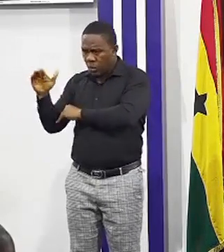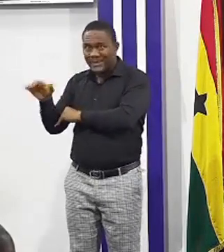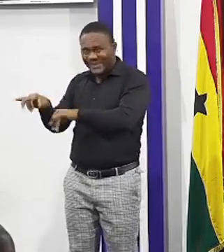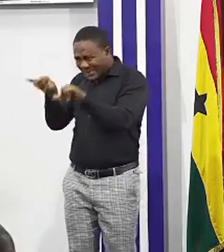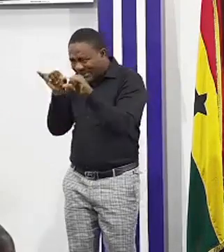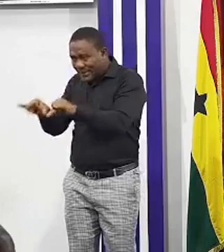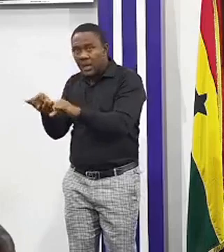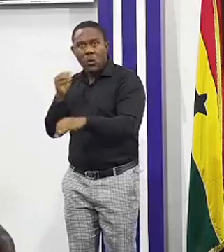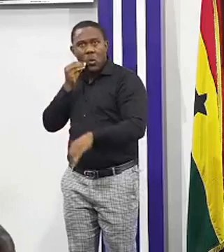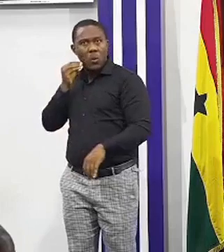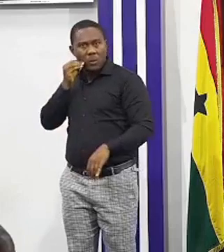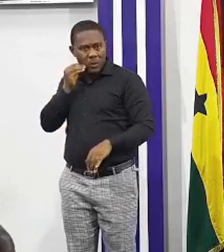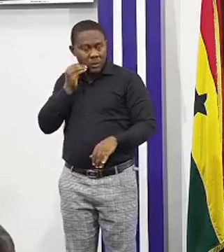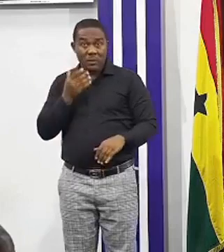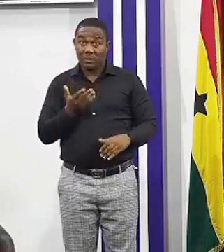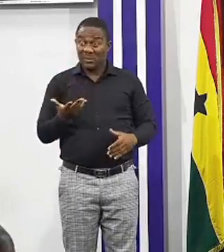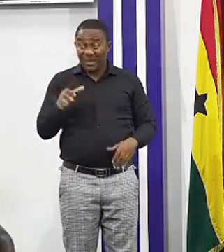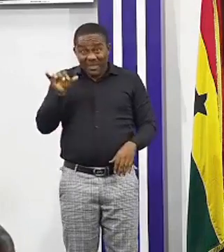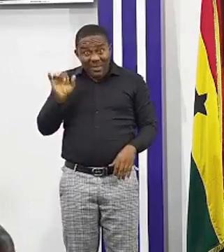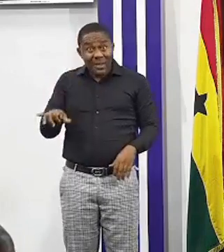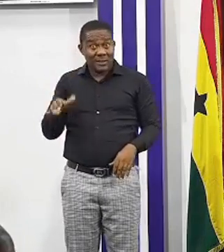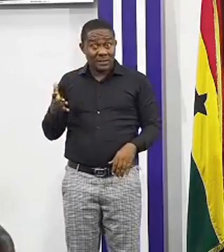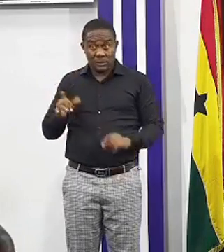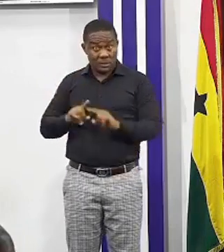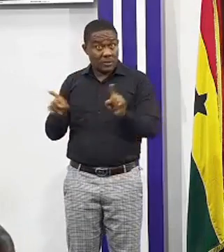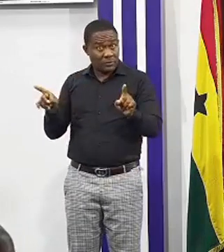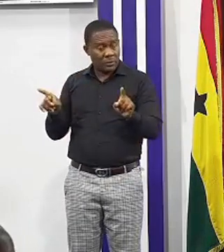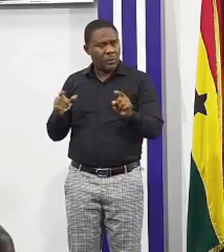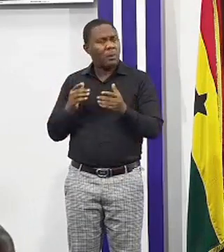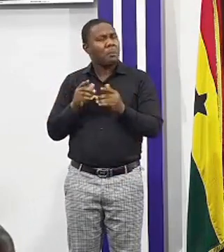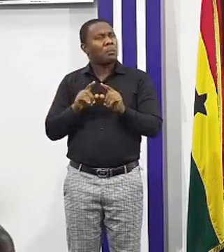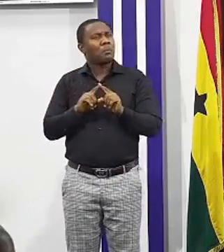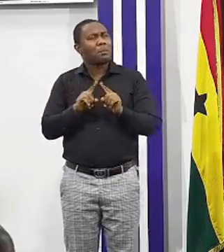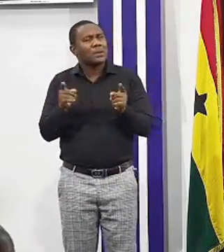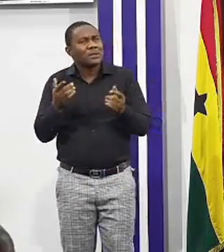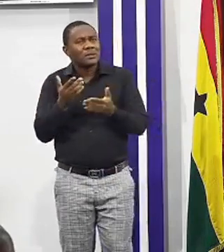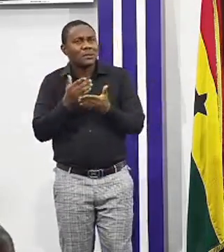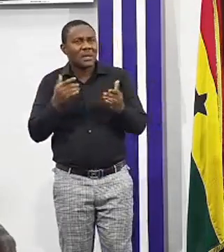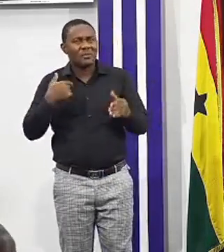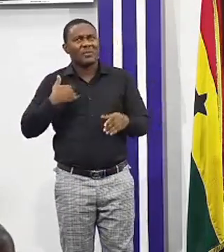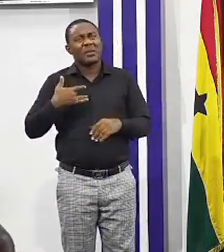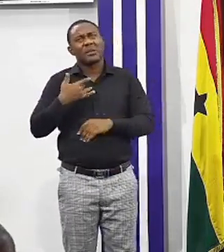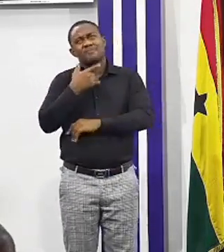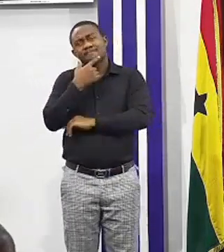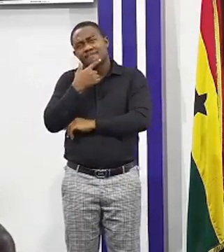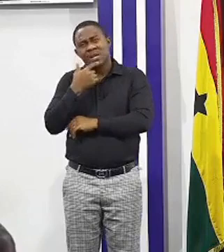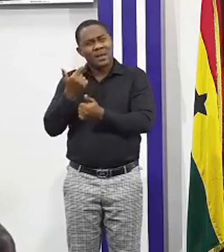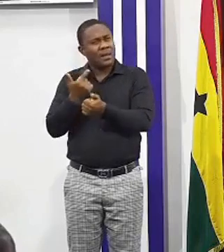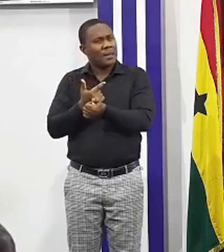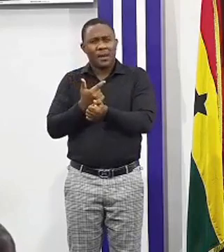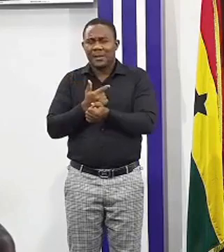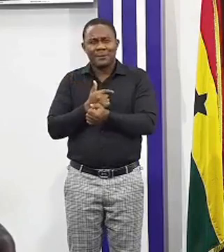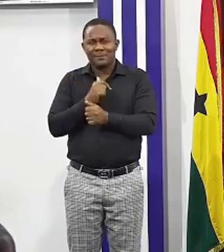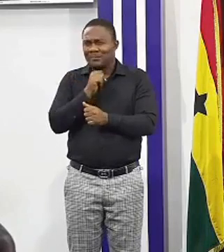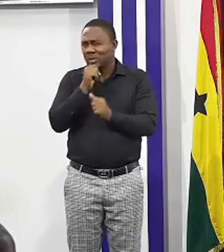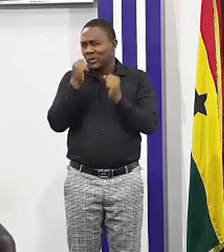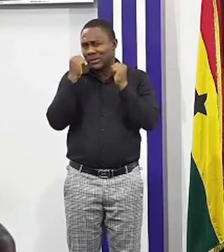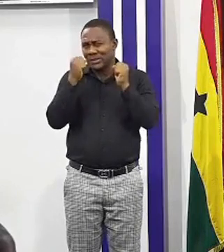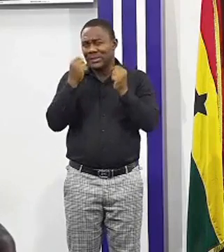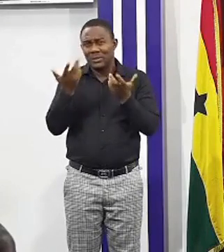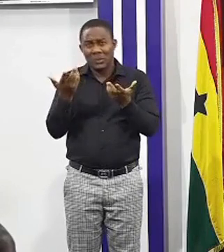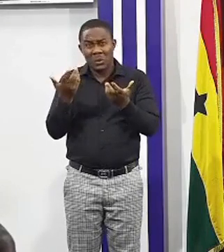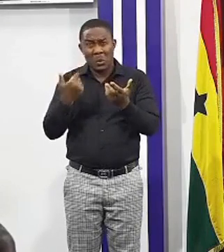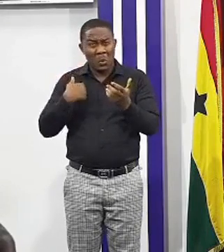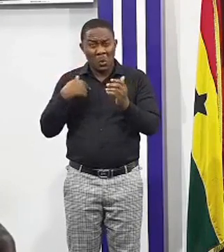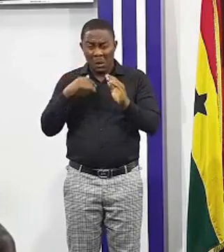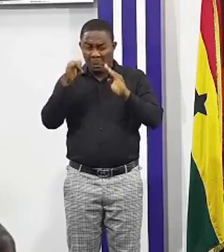Therefore, the narrative or the view by some that we have lowered our response is incorrect. As we have